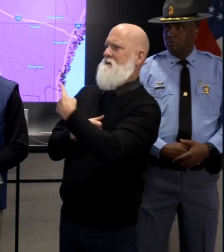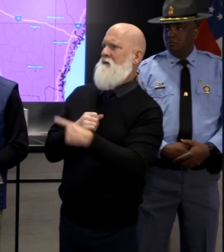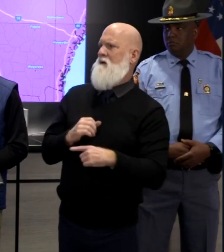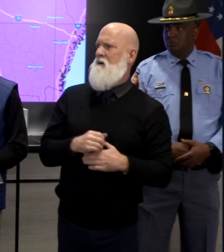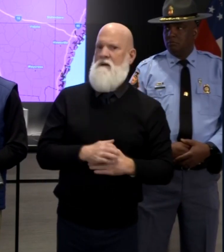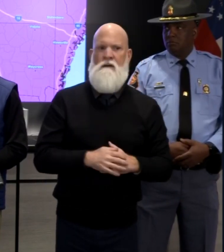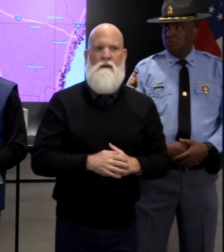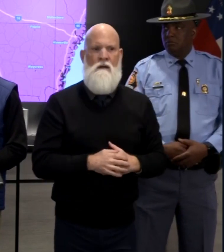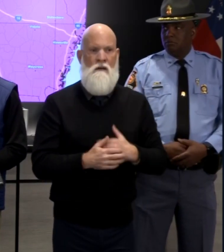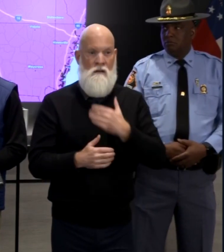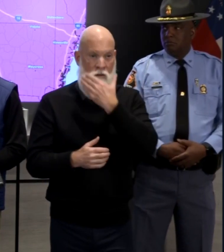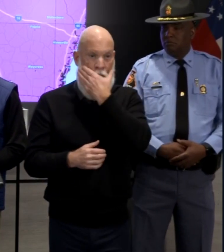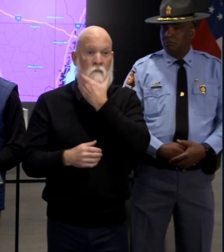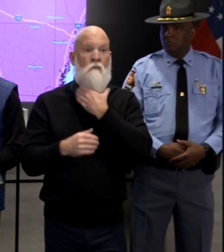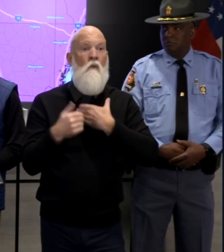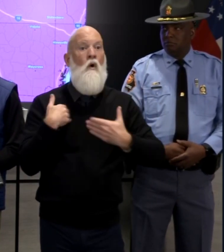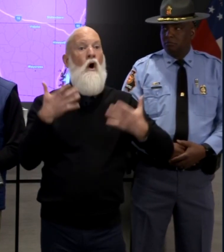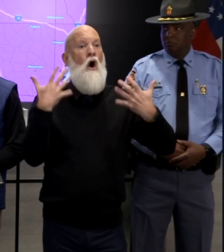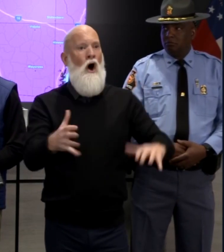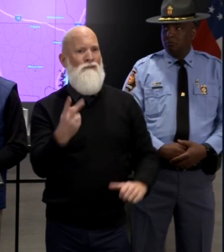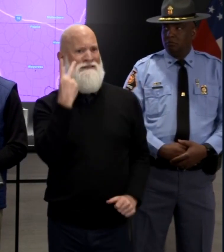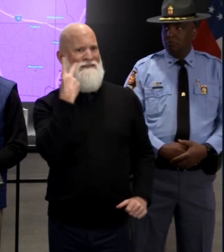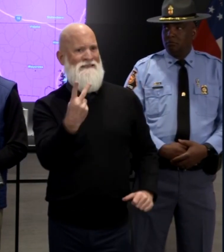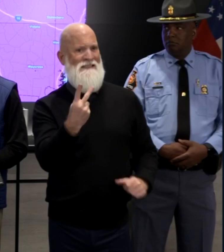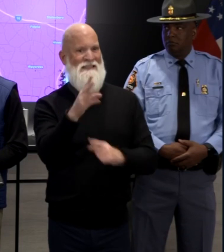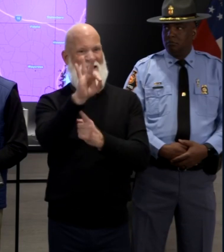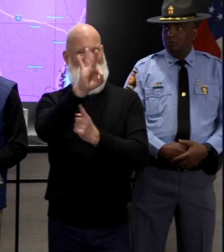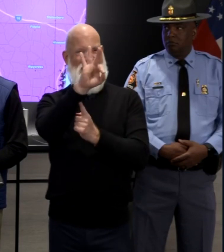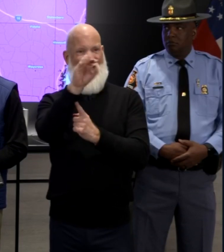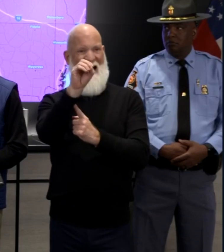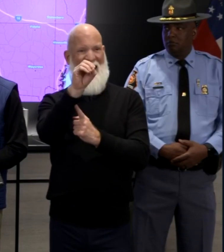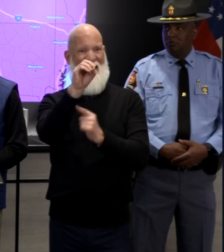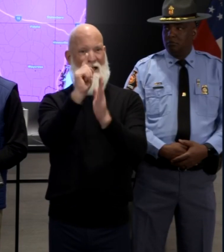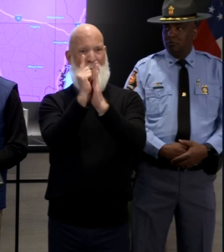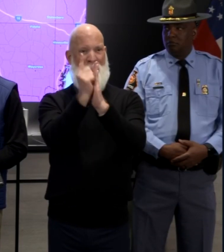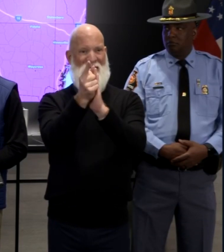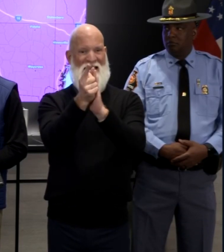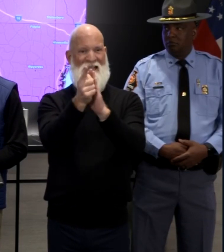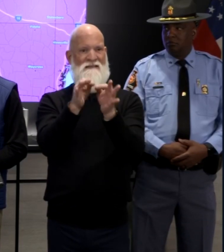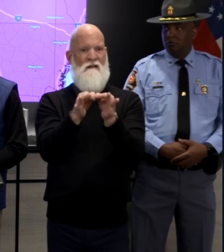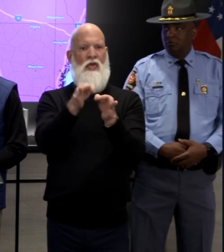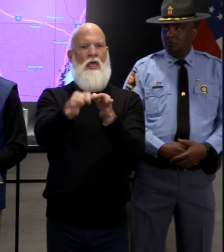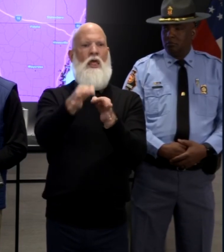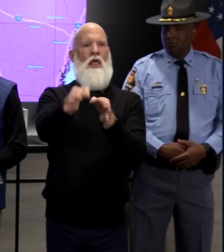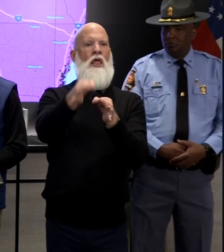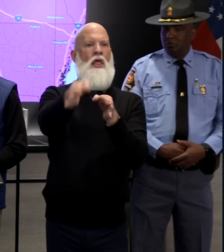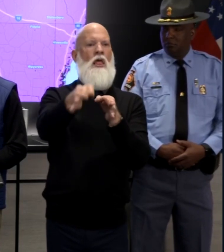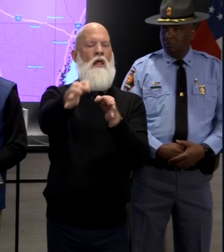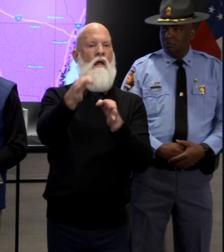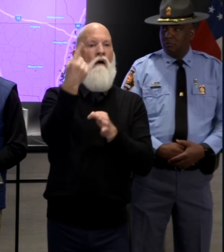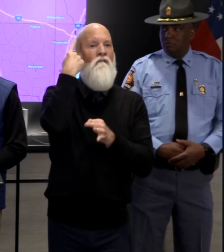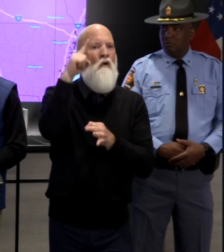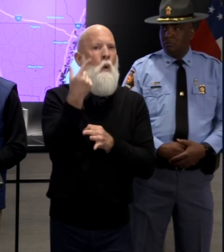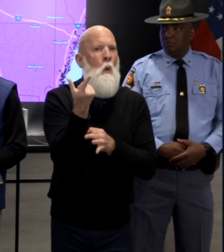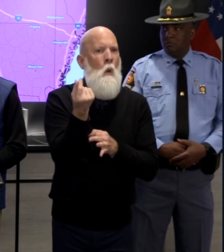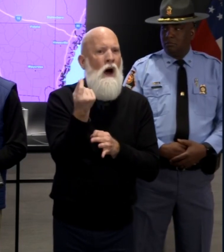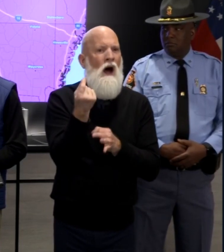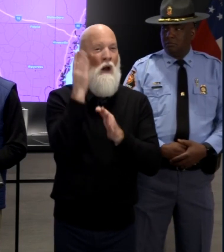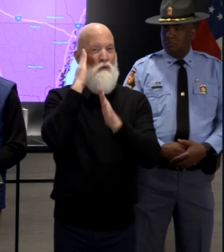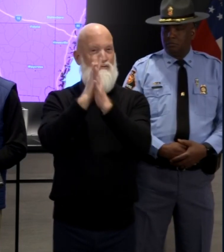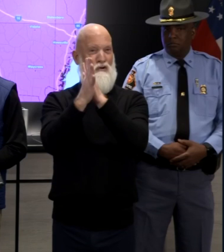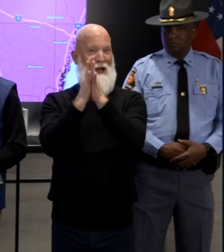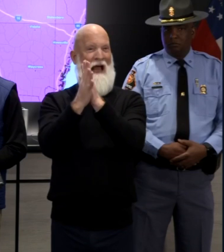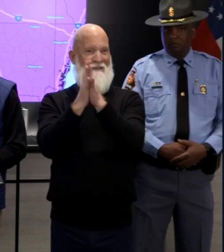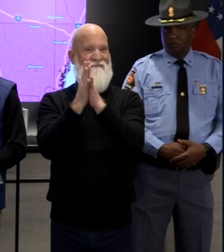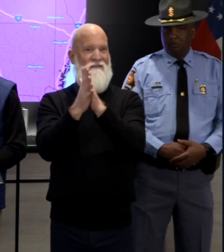up to 90-minute delays, a lot of folks leaving for the college football playoff. Can anyone talk about that? Well, I'm just glad this storm's coming midday,